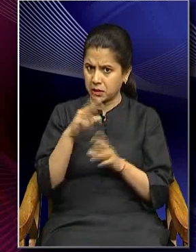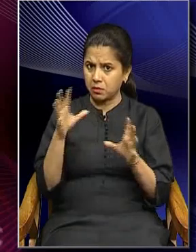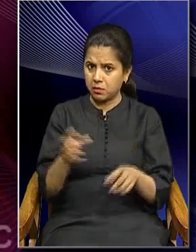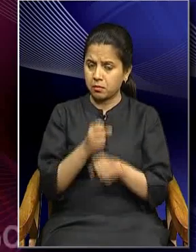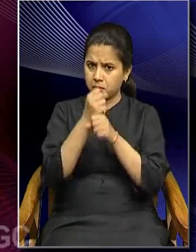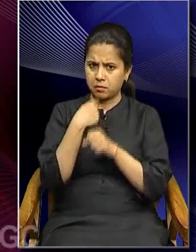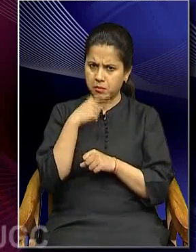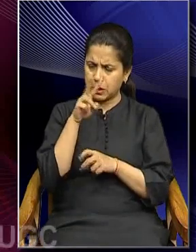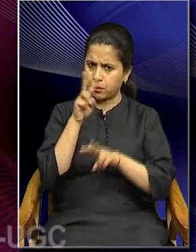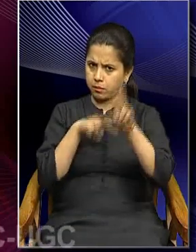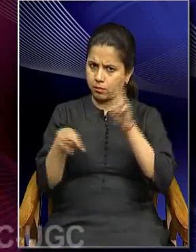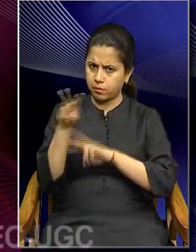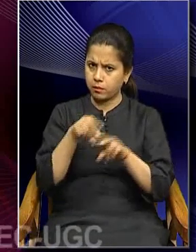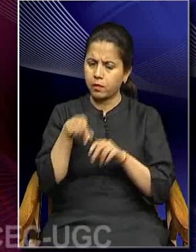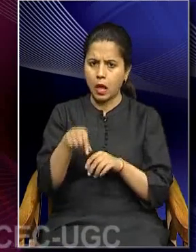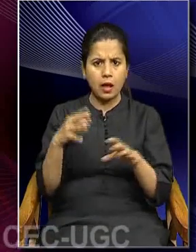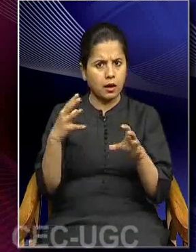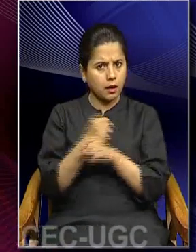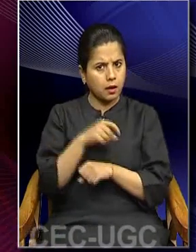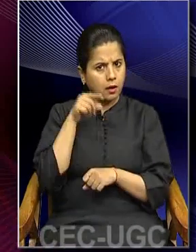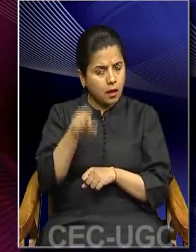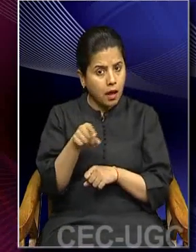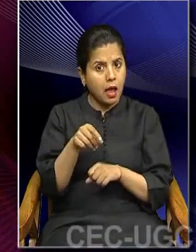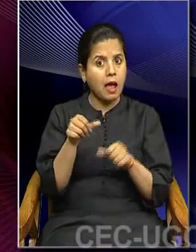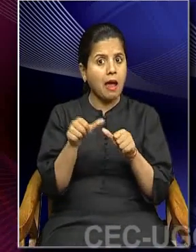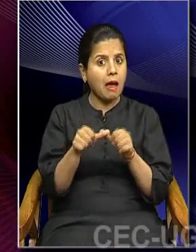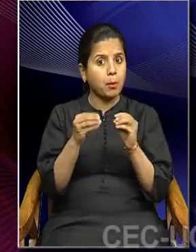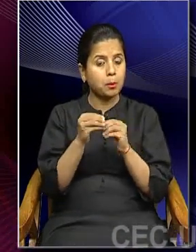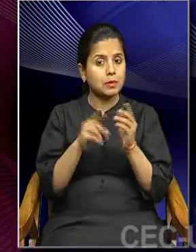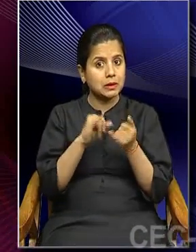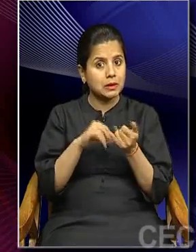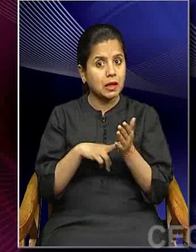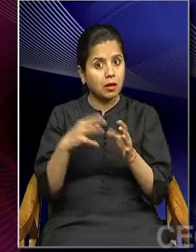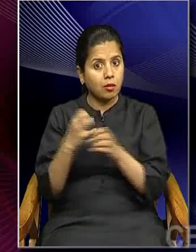from this that the absence-ness